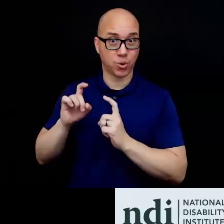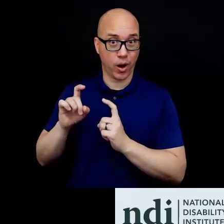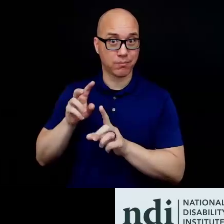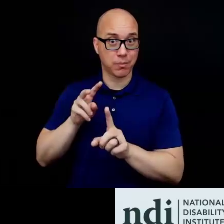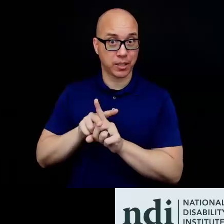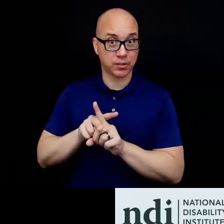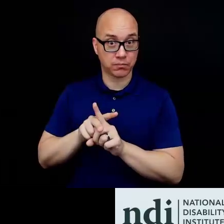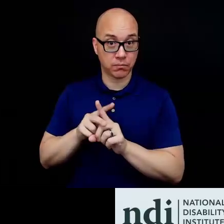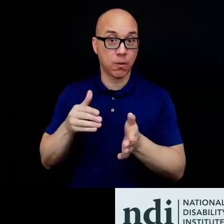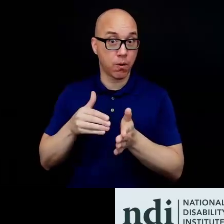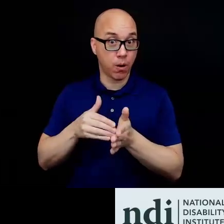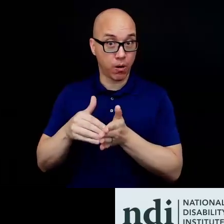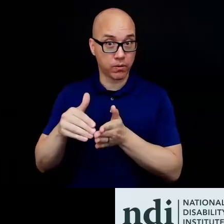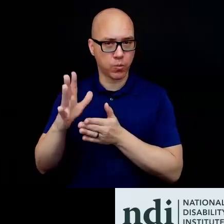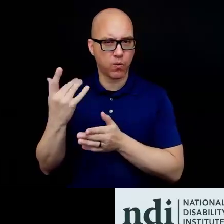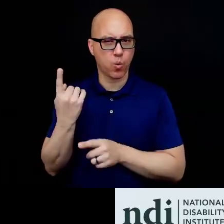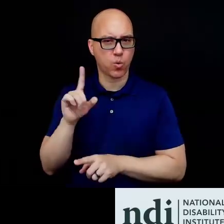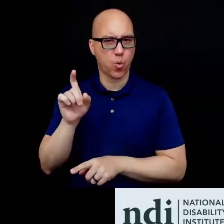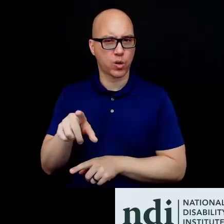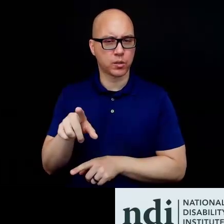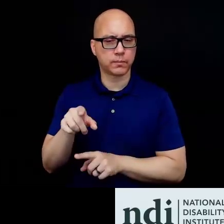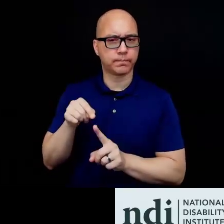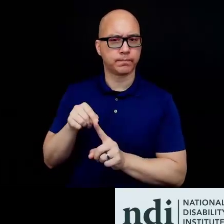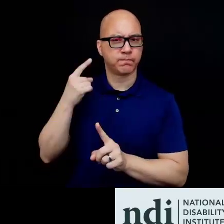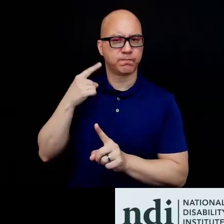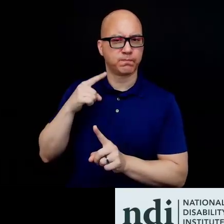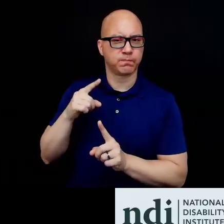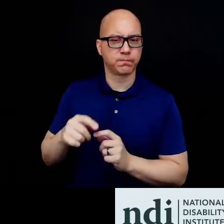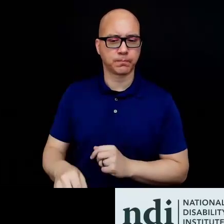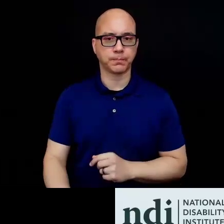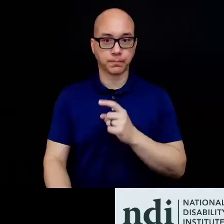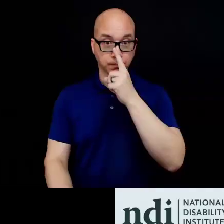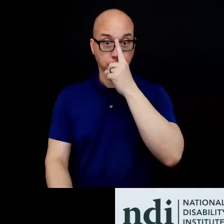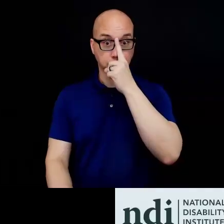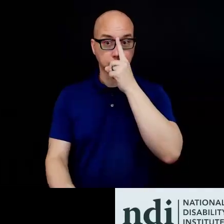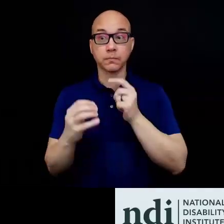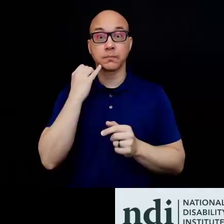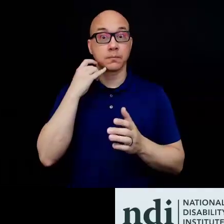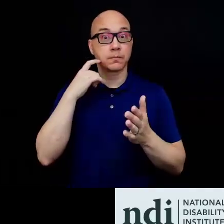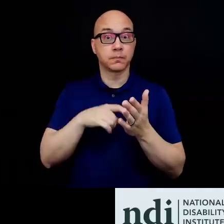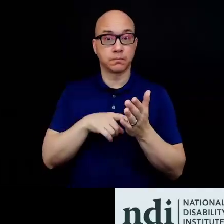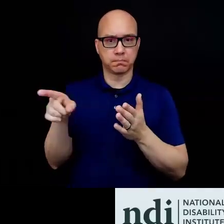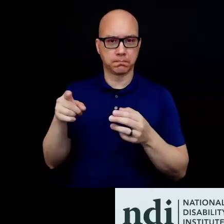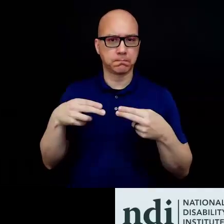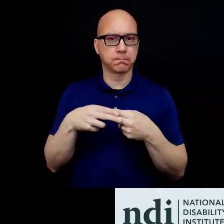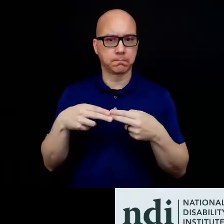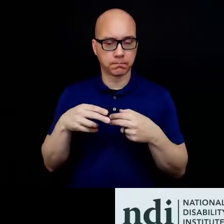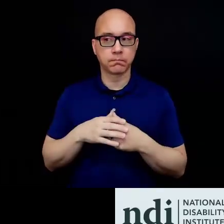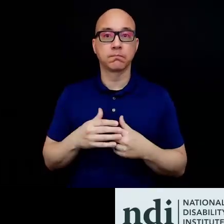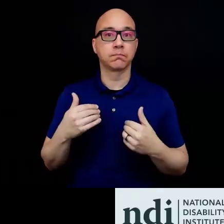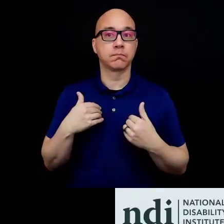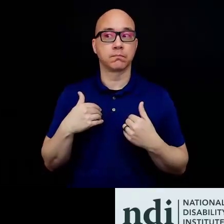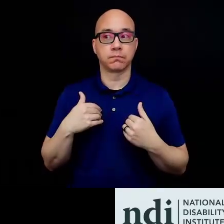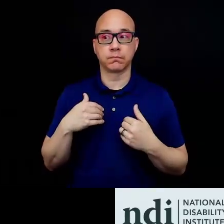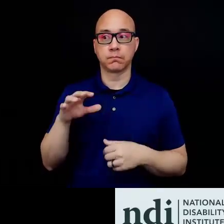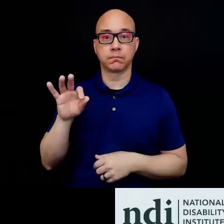of the times they would like to know what will be the purpose. And if you look at on the slide here, we have a